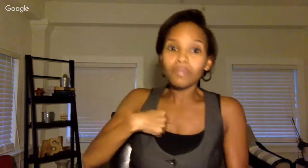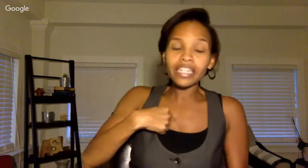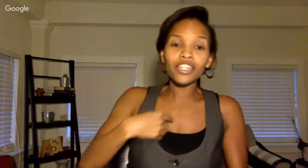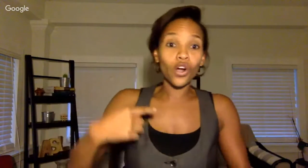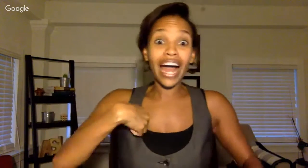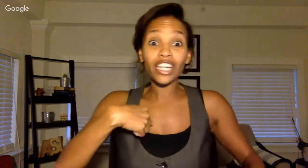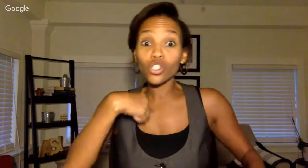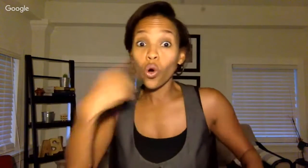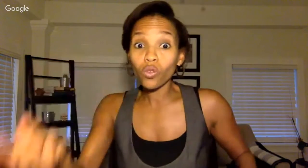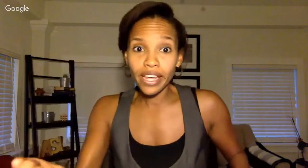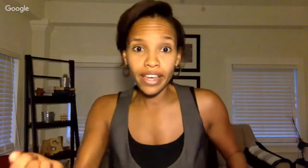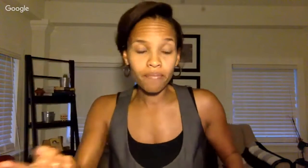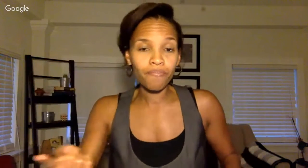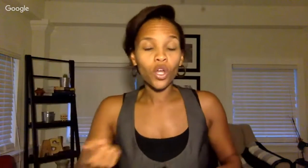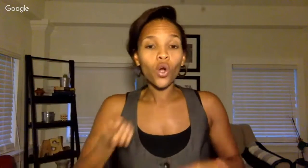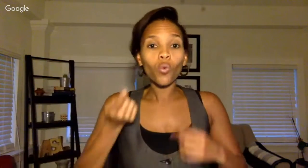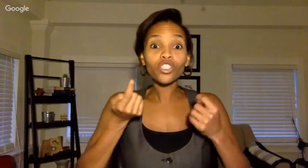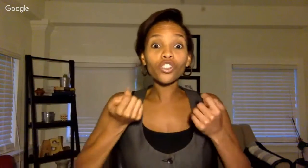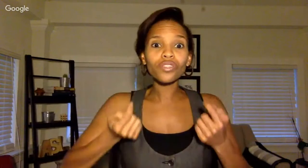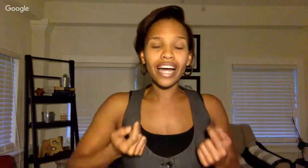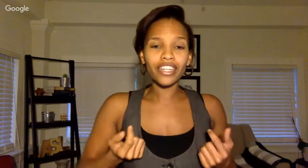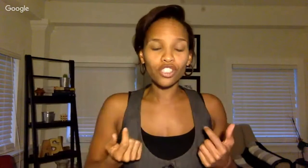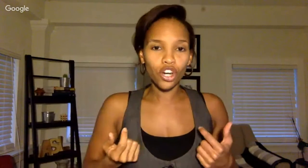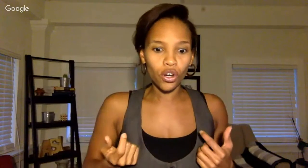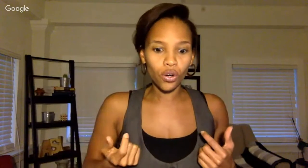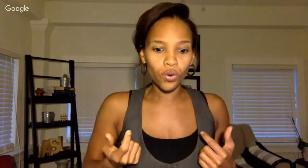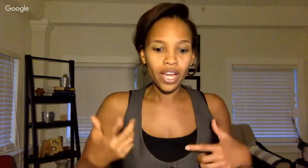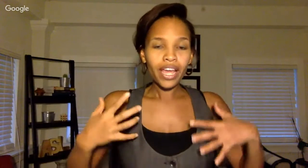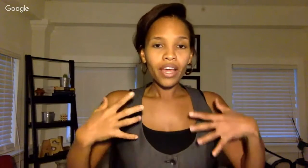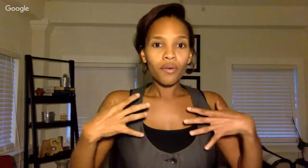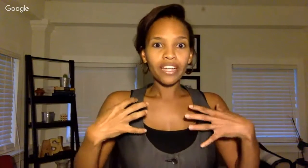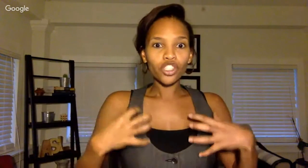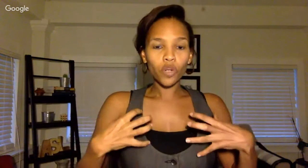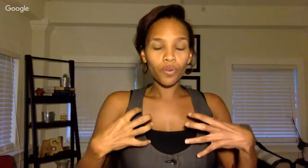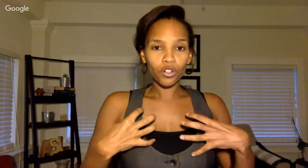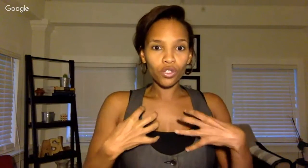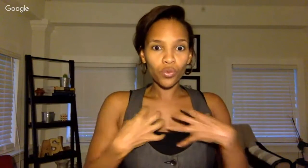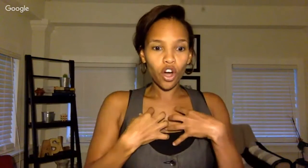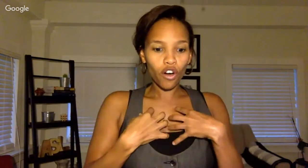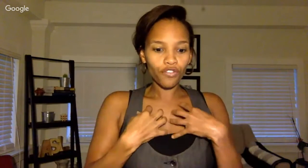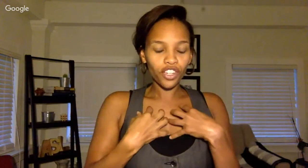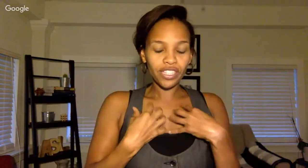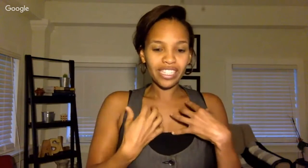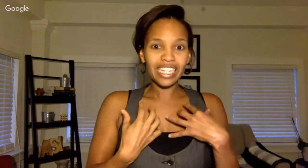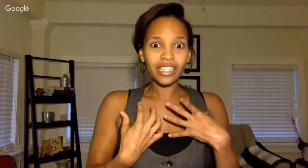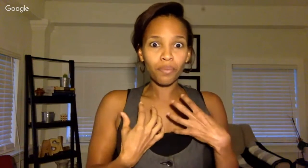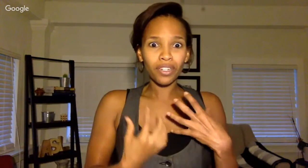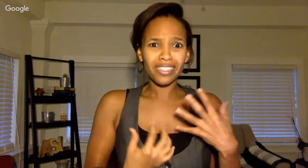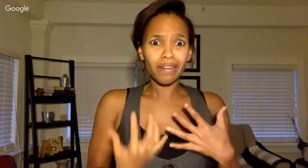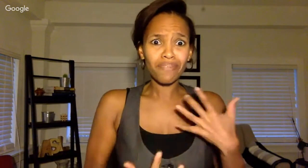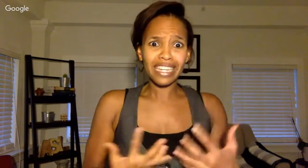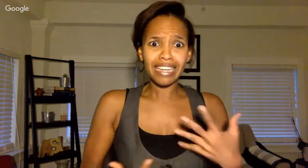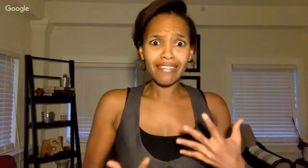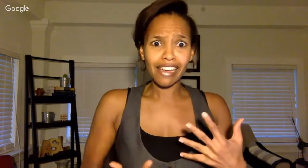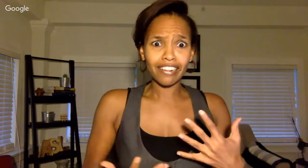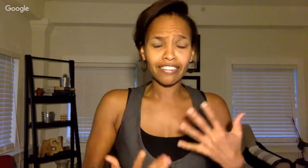me, or I told him, once those signs go, interpreters, we all feel this need to put something in there,